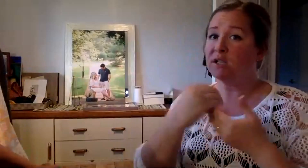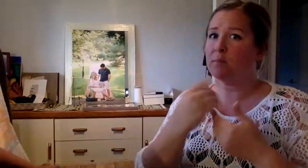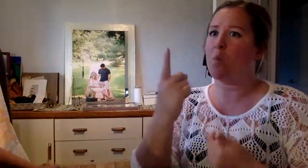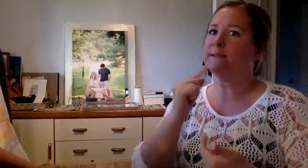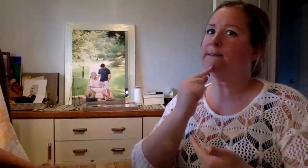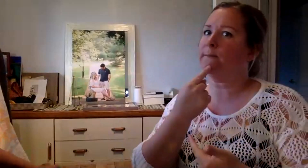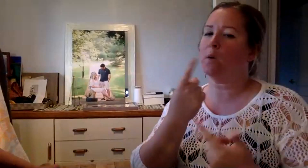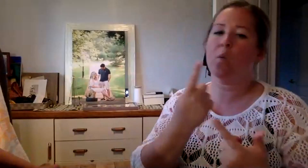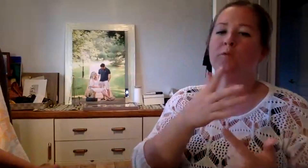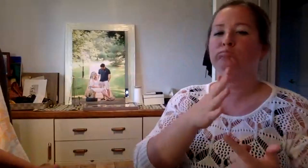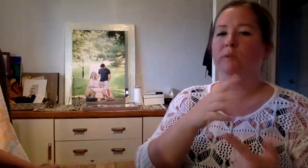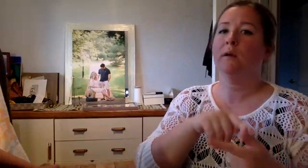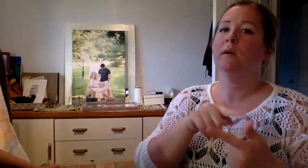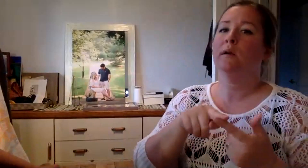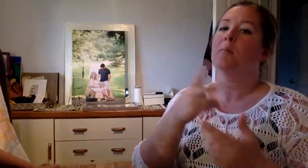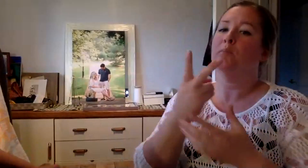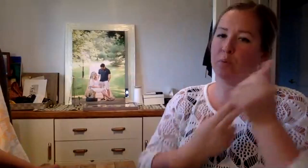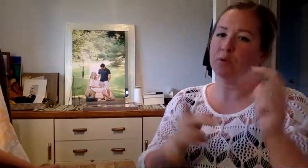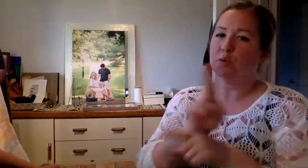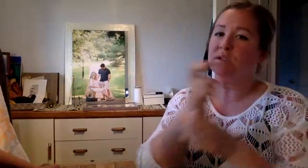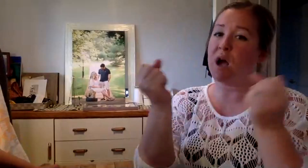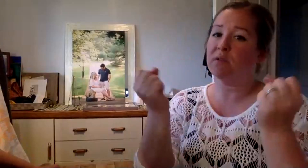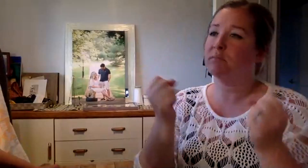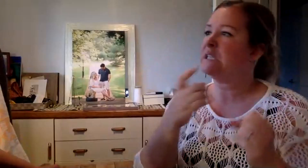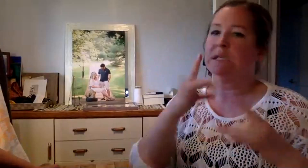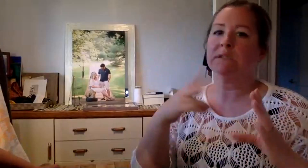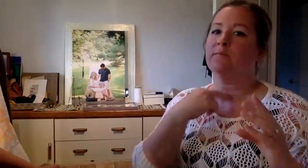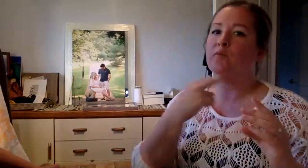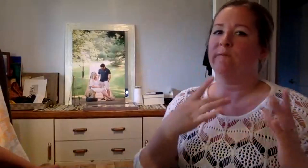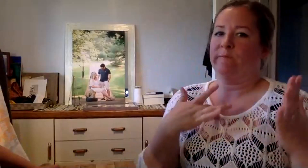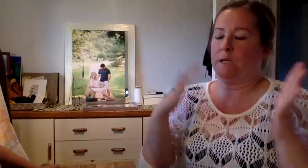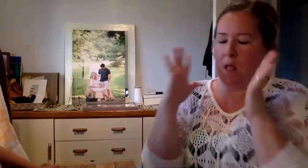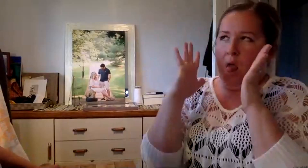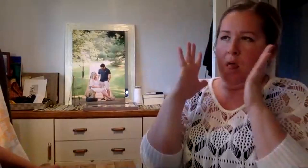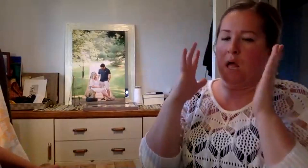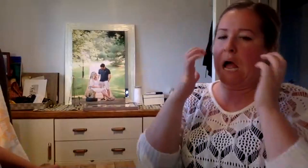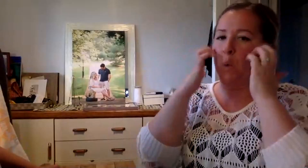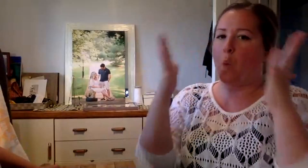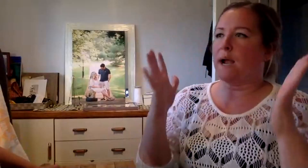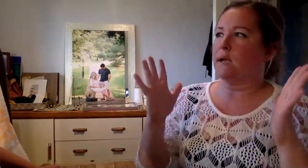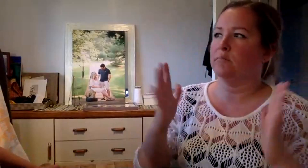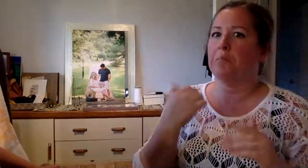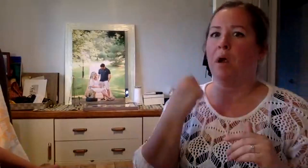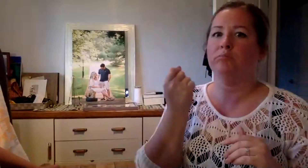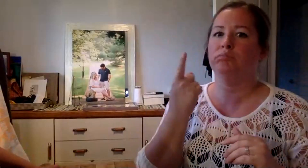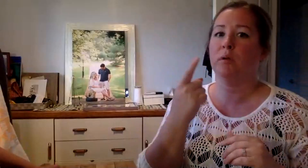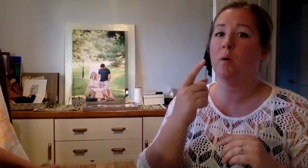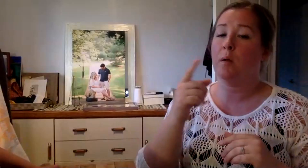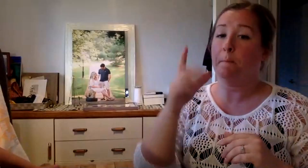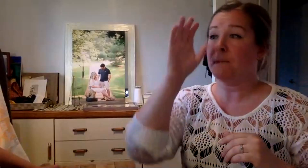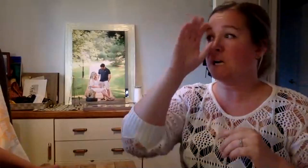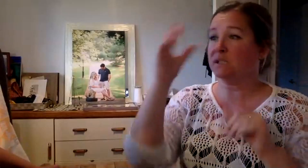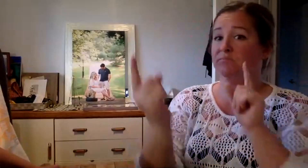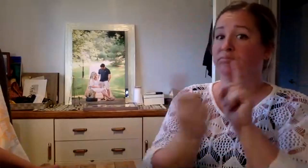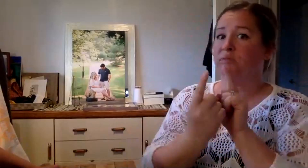cousins, and both are autistic on the severe spectrum. They do not use voice at all. They find it